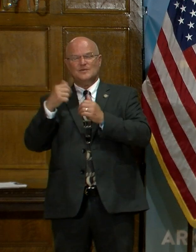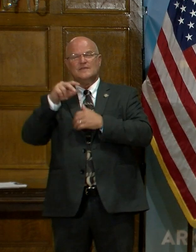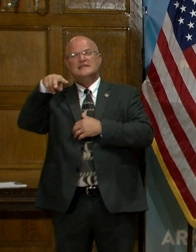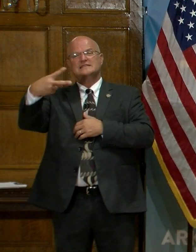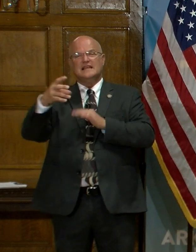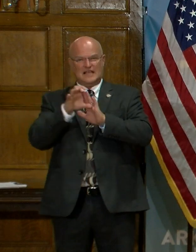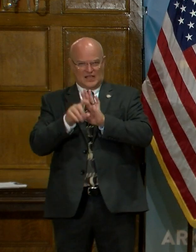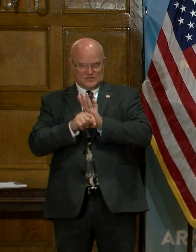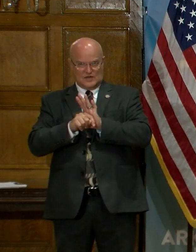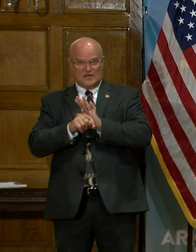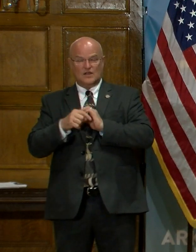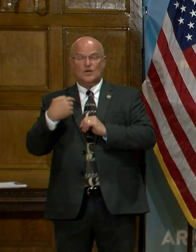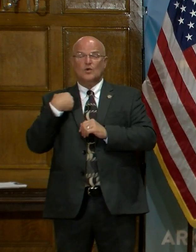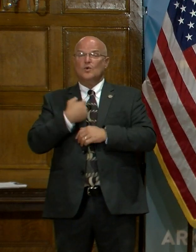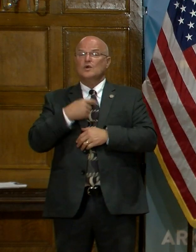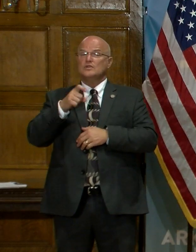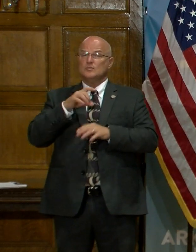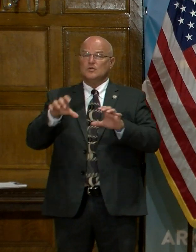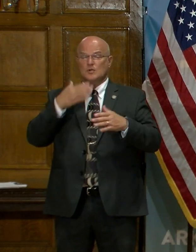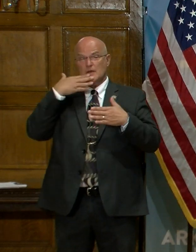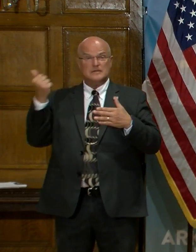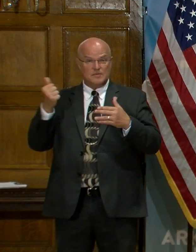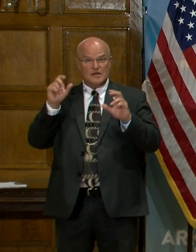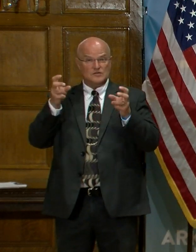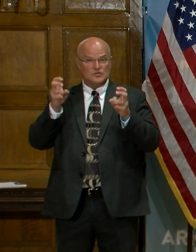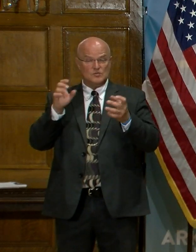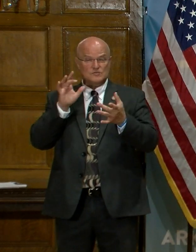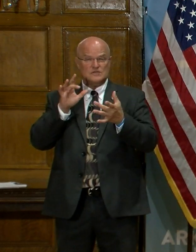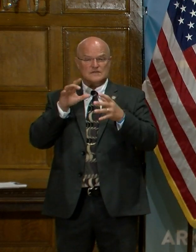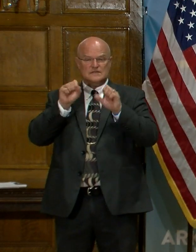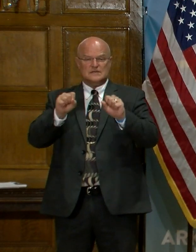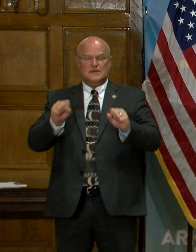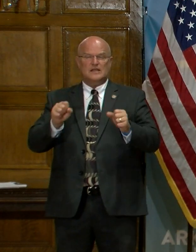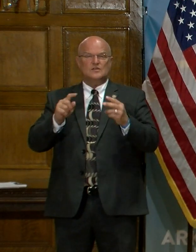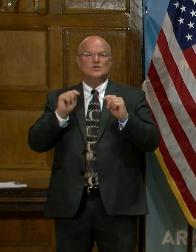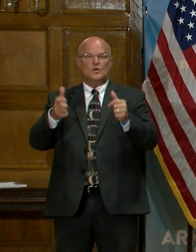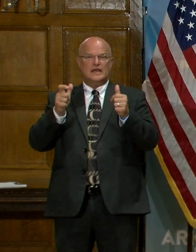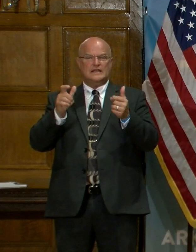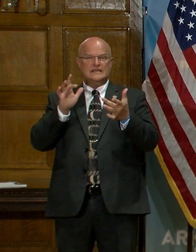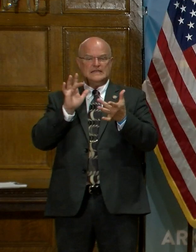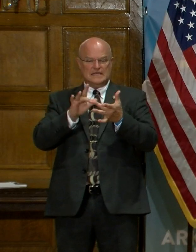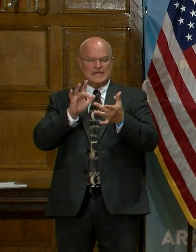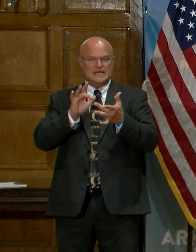the second contract. So we should be doing much better in terms of our capacity to quickly